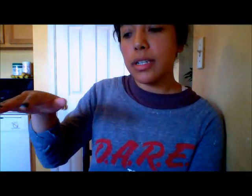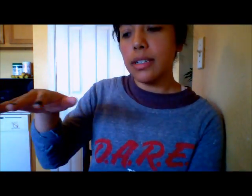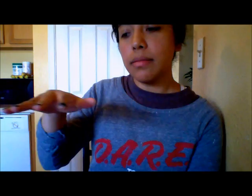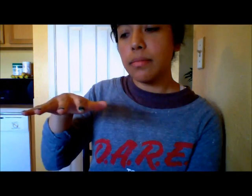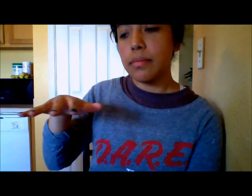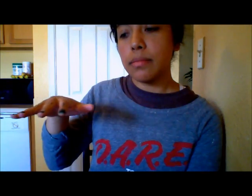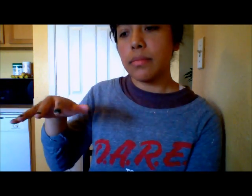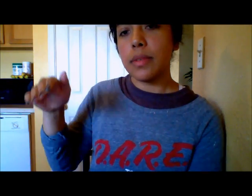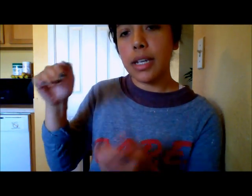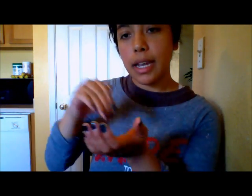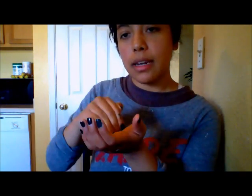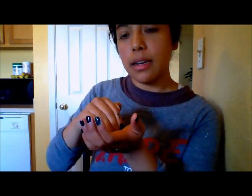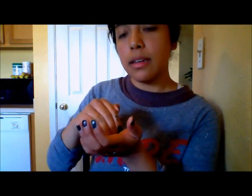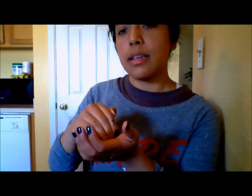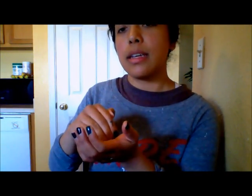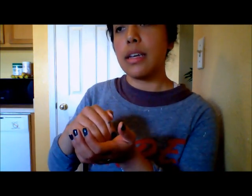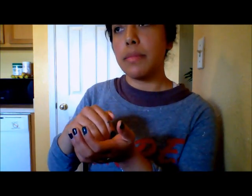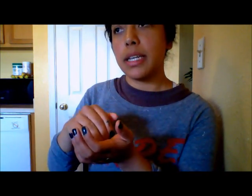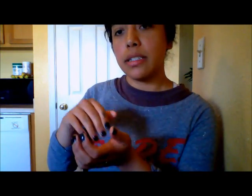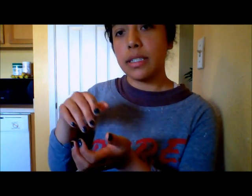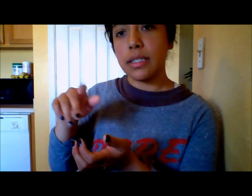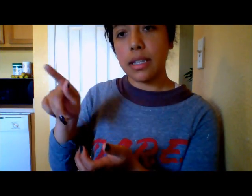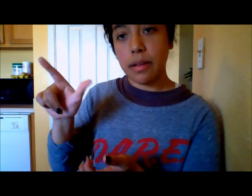Neighborhood, again, it means